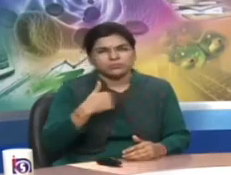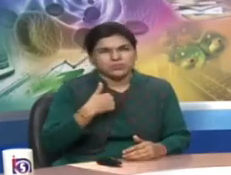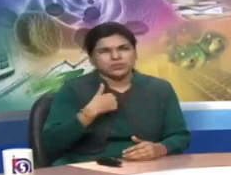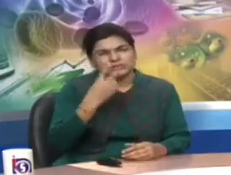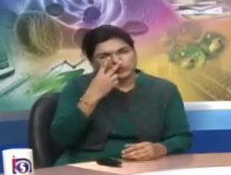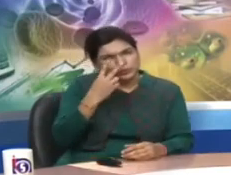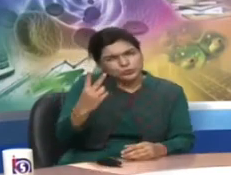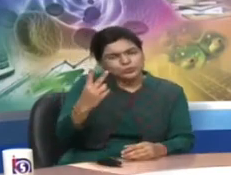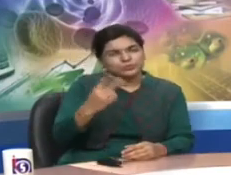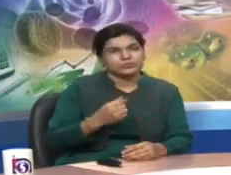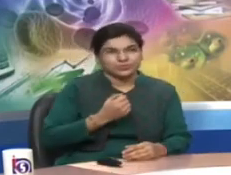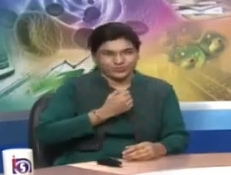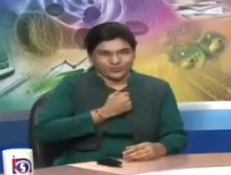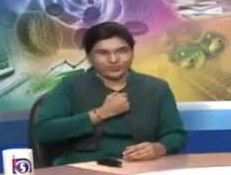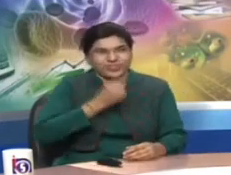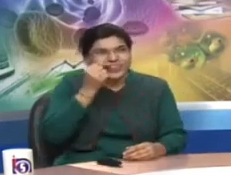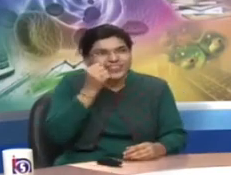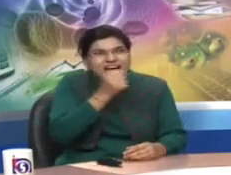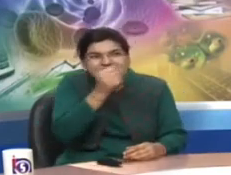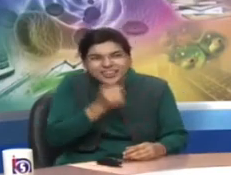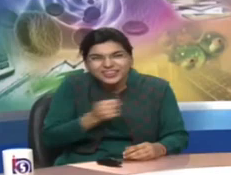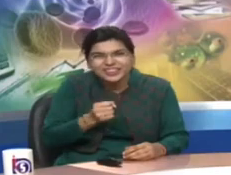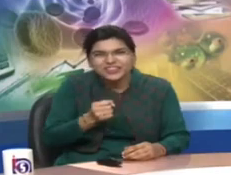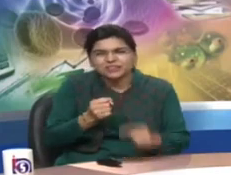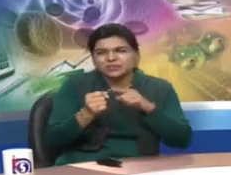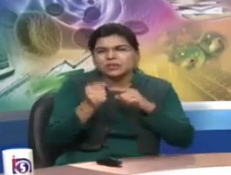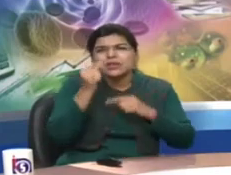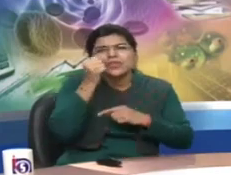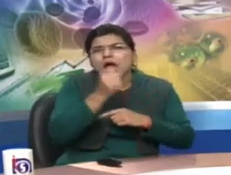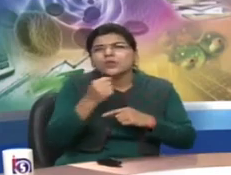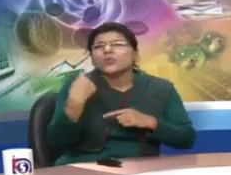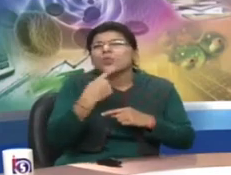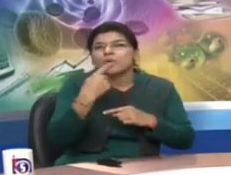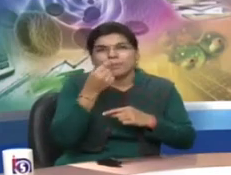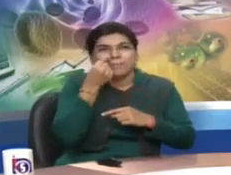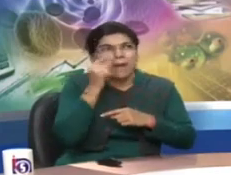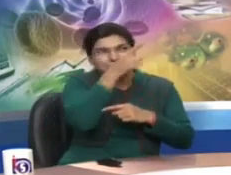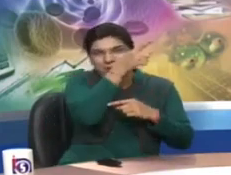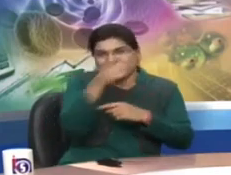Papa, my grandfather speaks